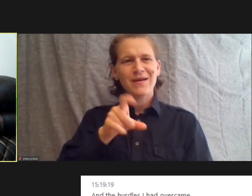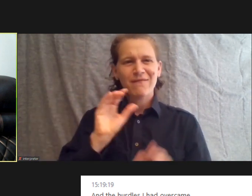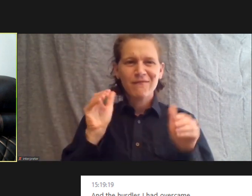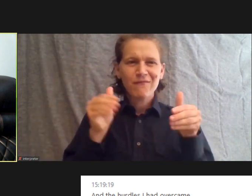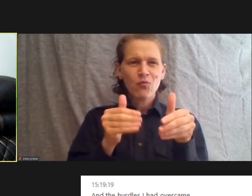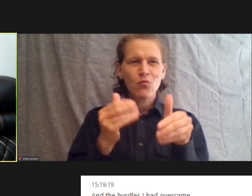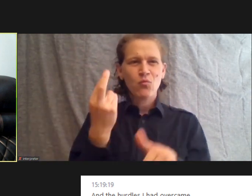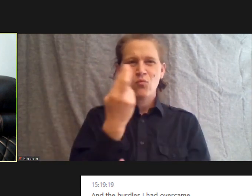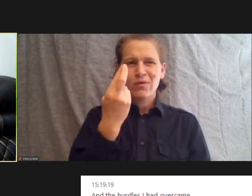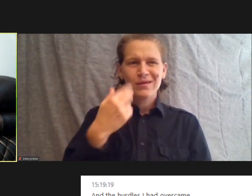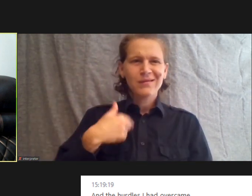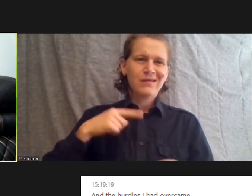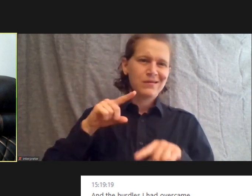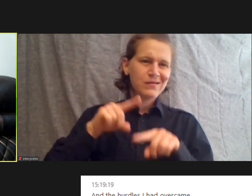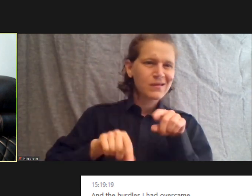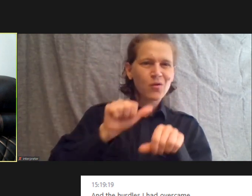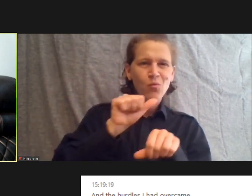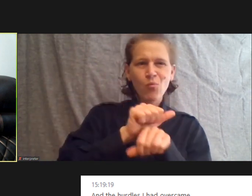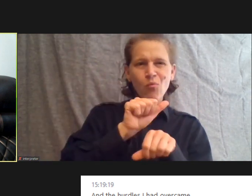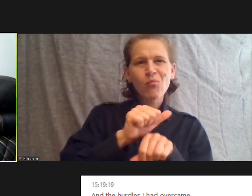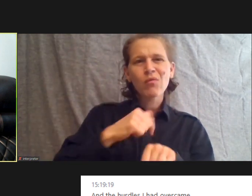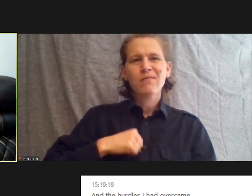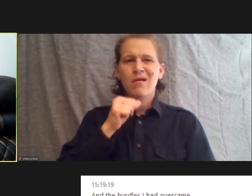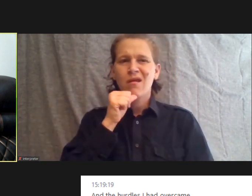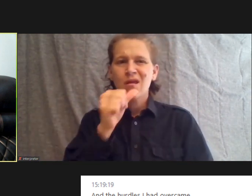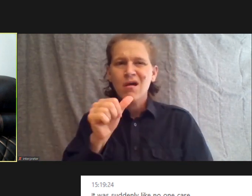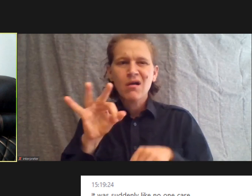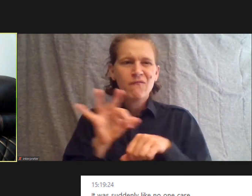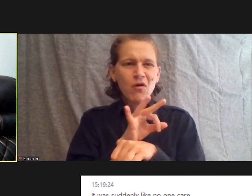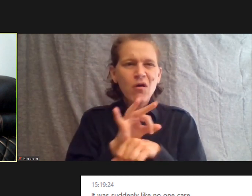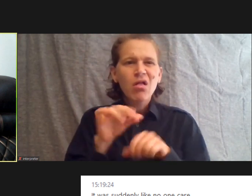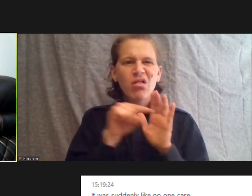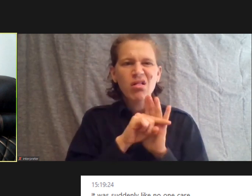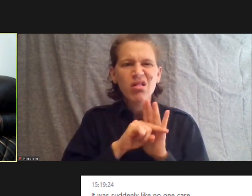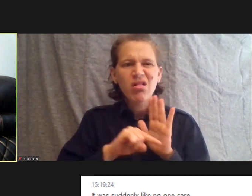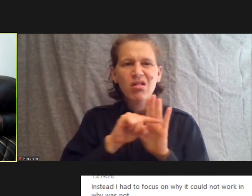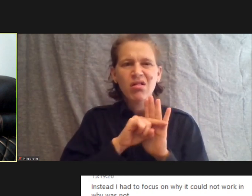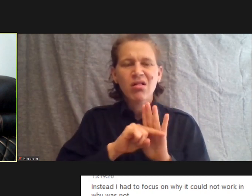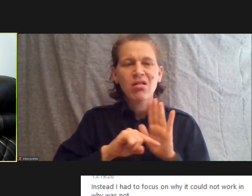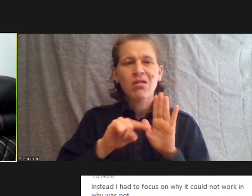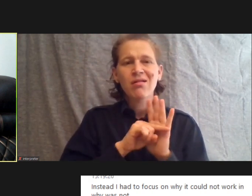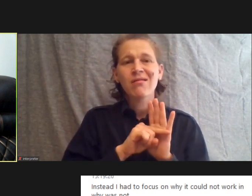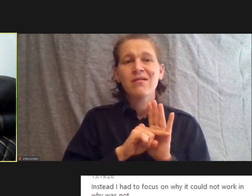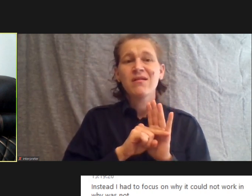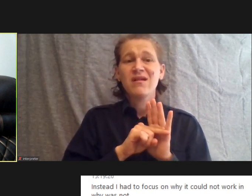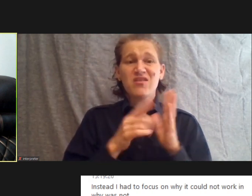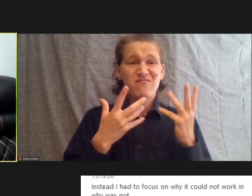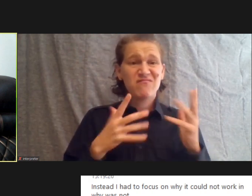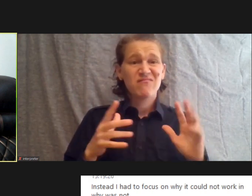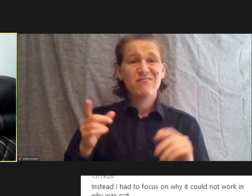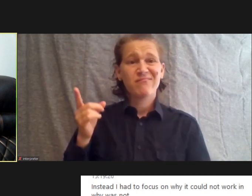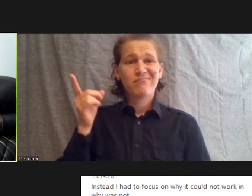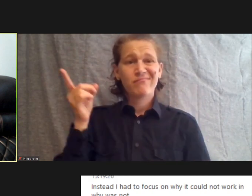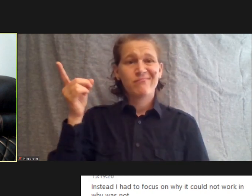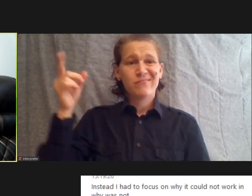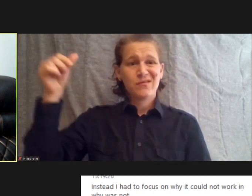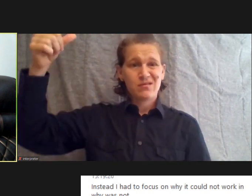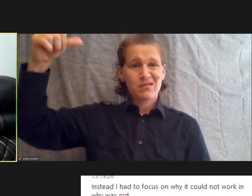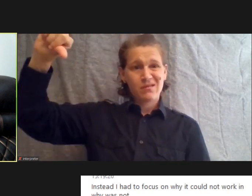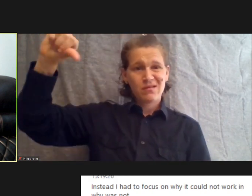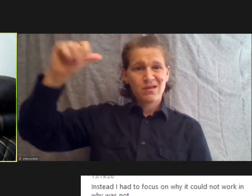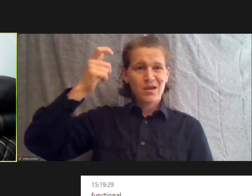and why I was not functional. On top of it all, I was denied disability in a letter that listed everything wrong with